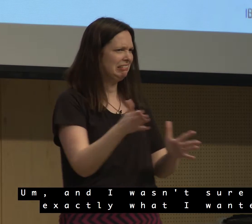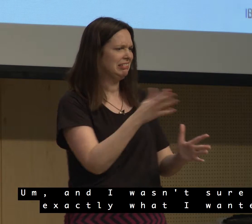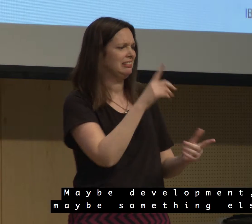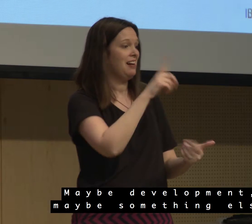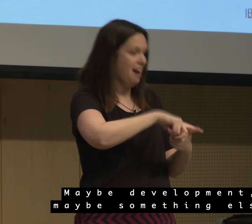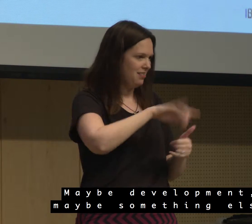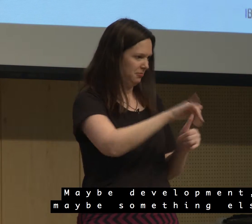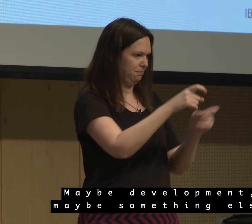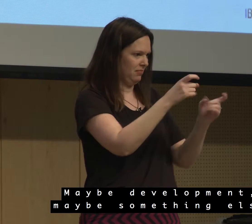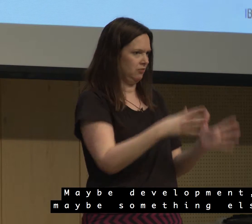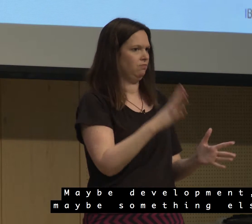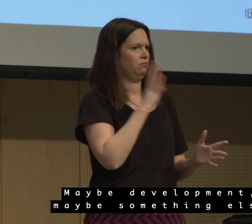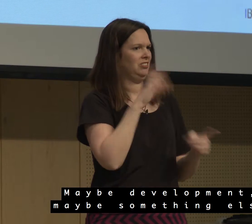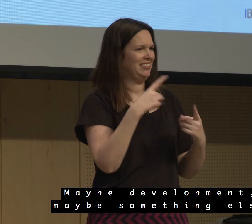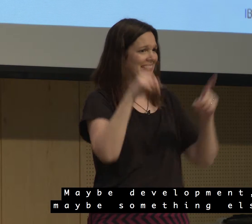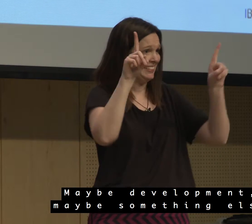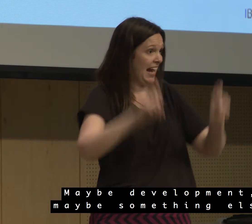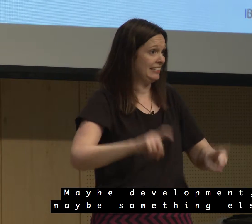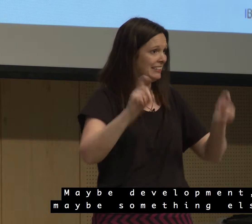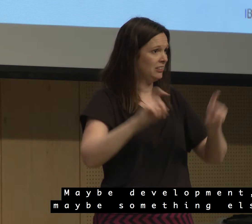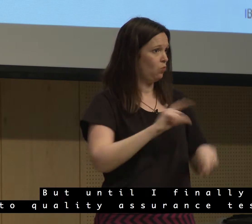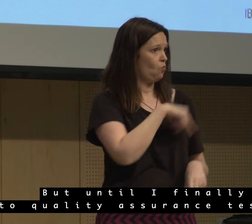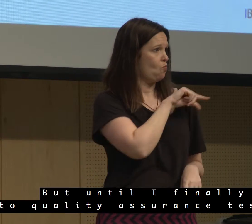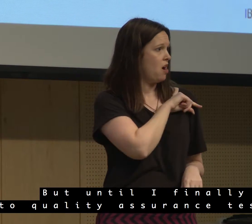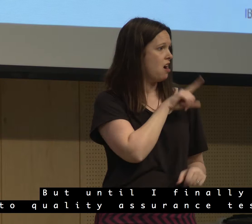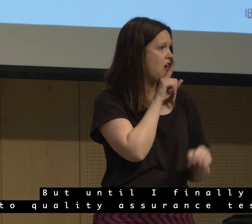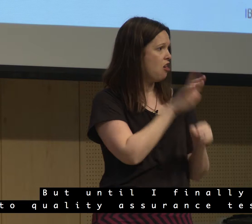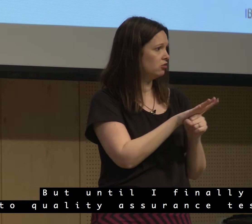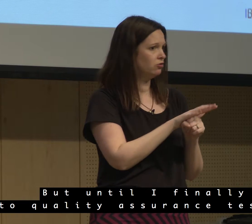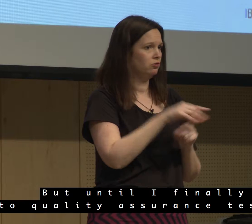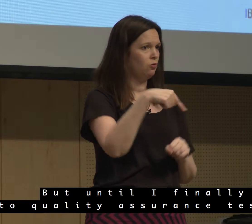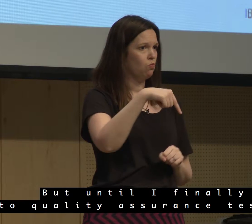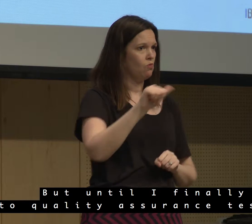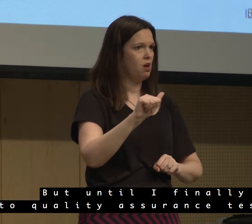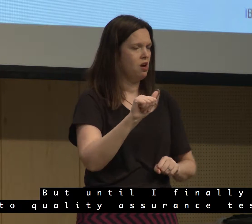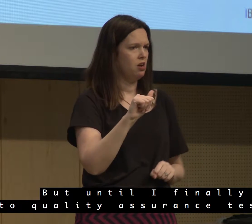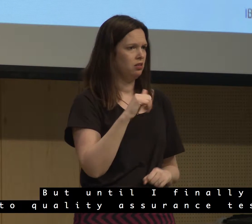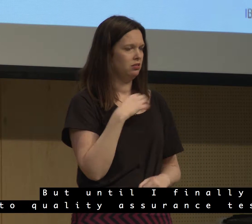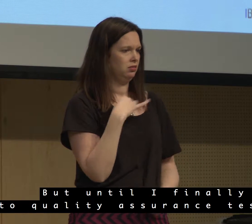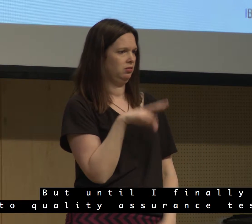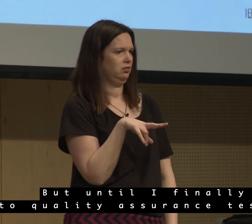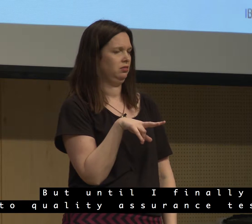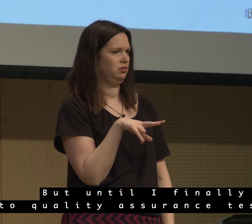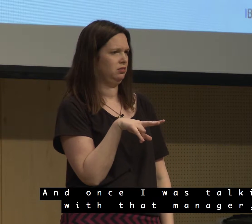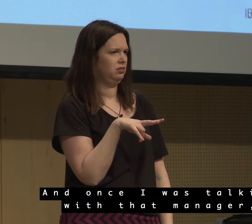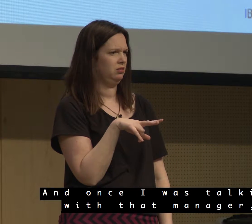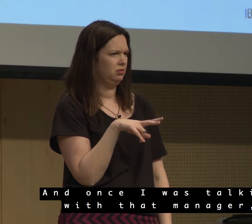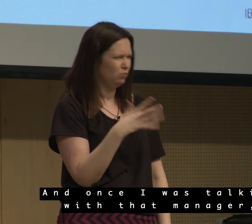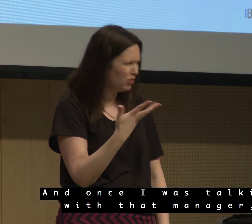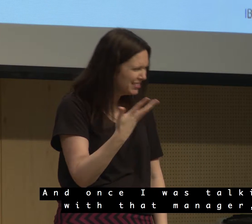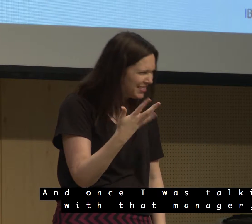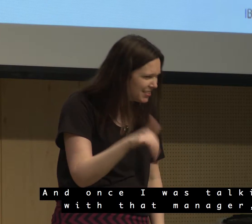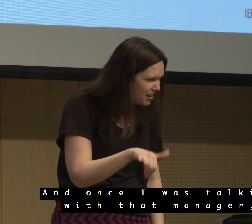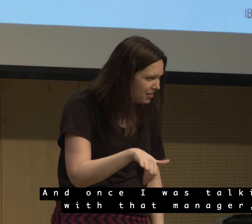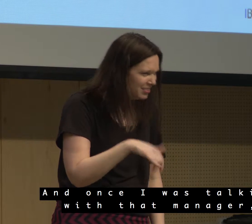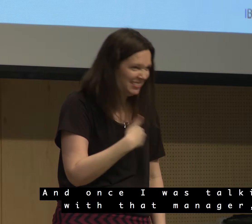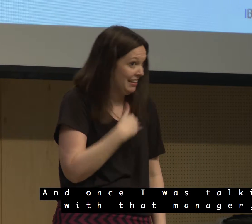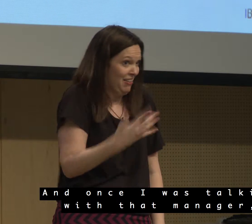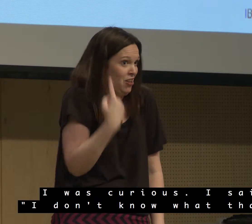wanted. Maybe development, maybe something else. But until I finally got to quality assurance testing. And once I was talking with that manager, I